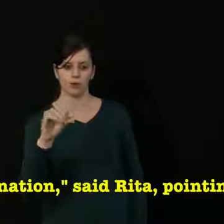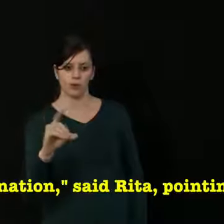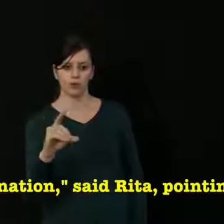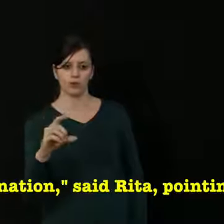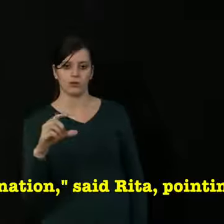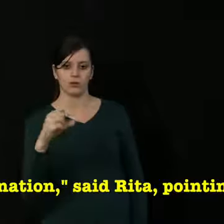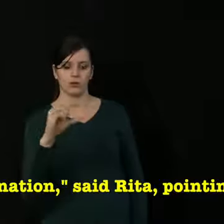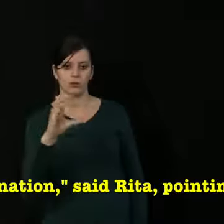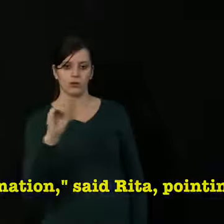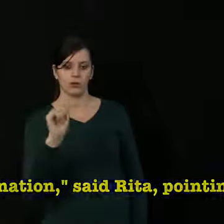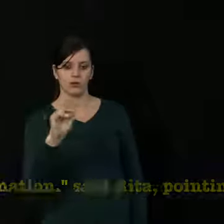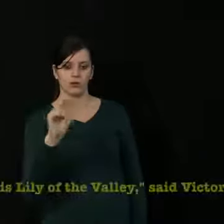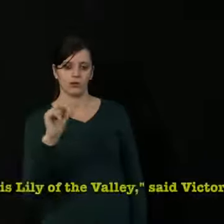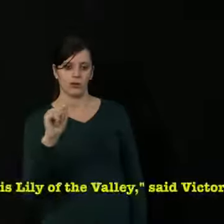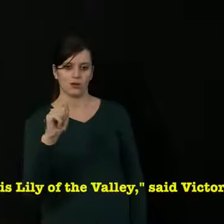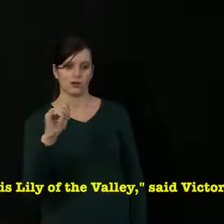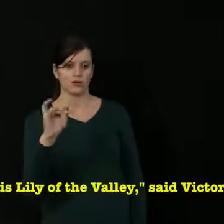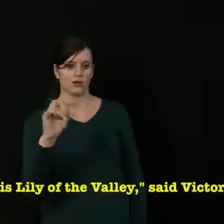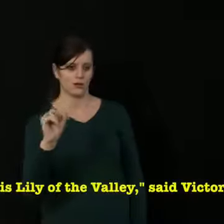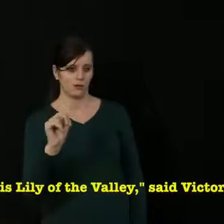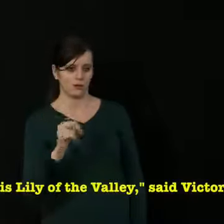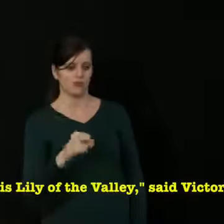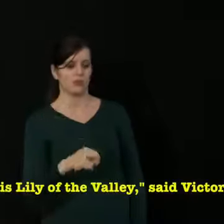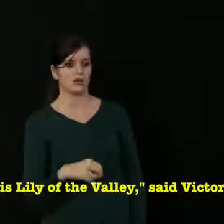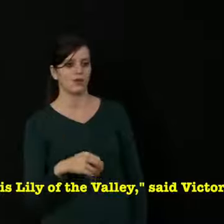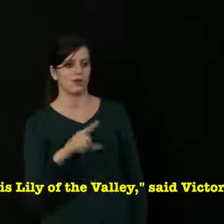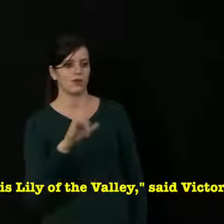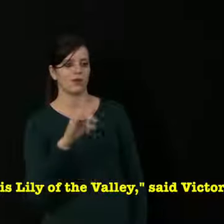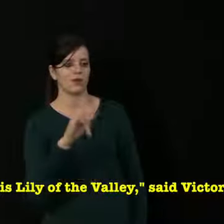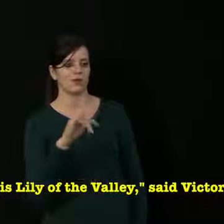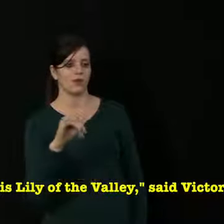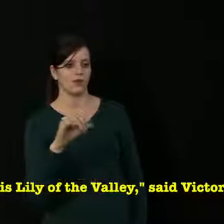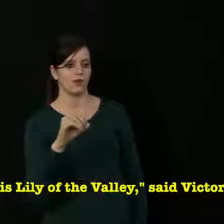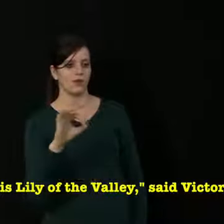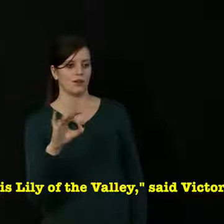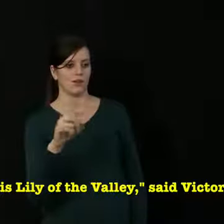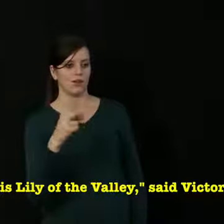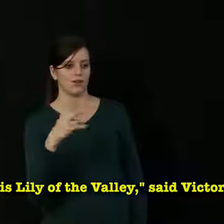Rita, pointing. My name is Lily of the Valley, said Victoria.